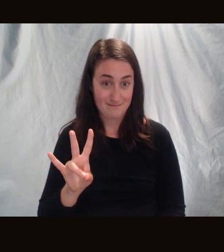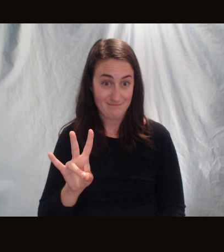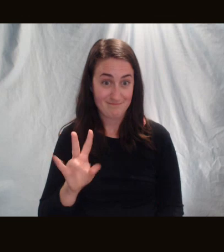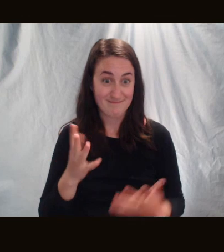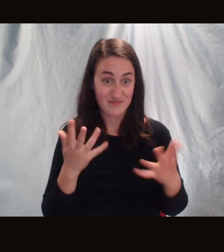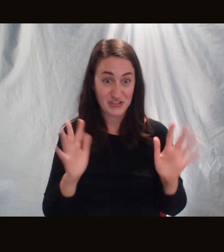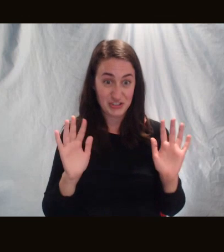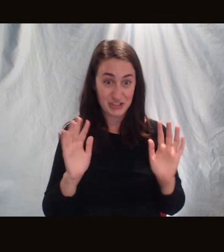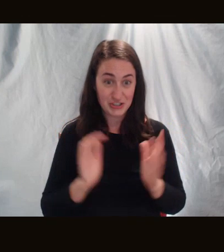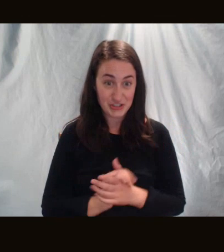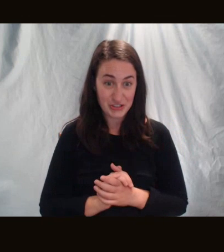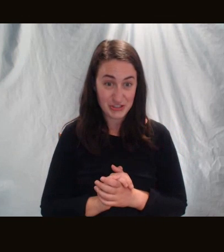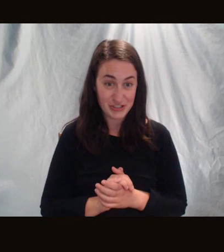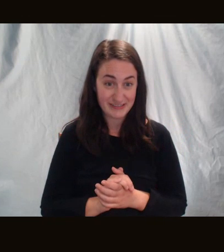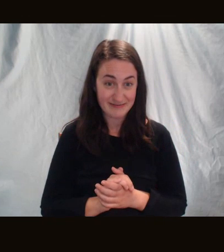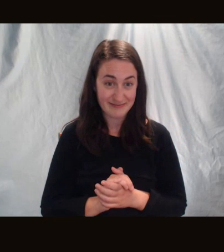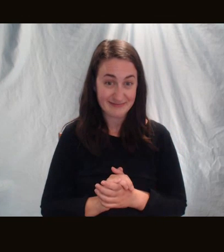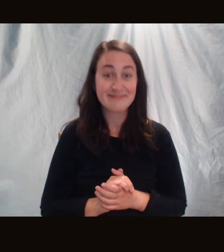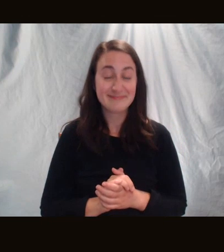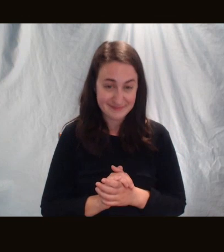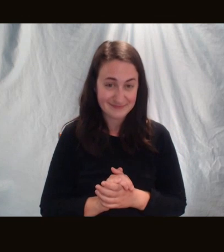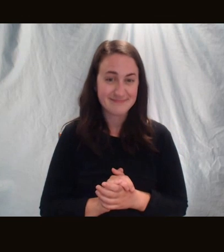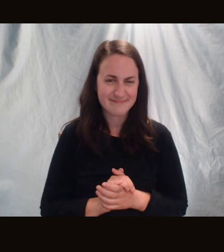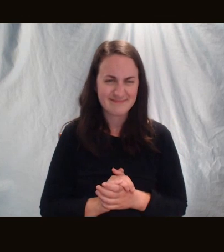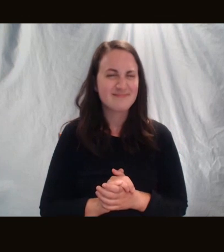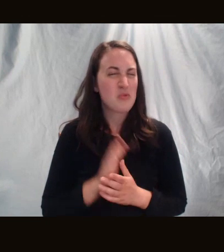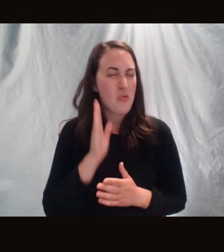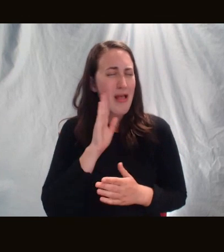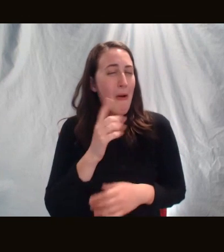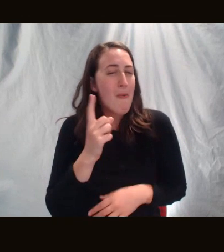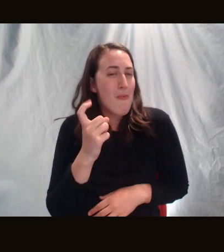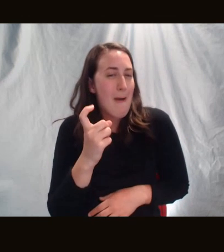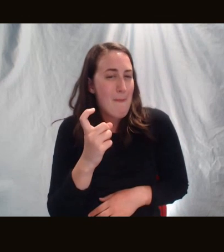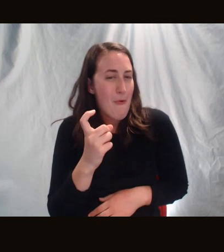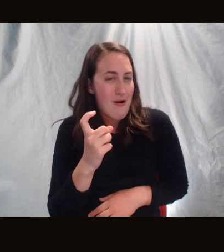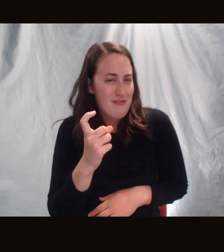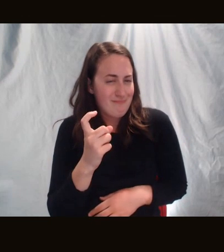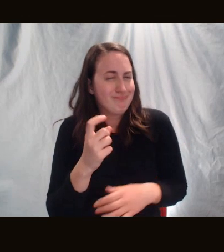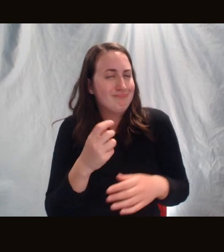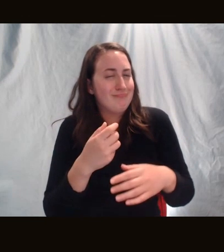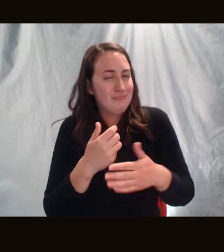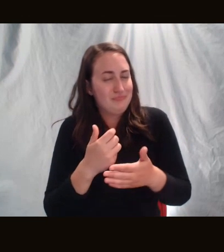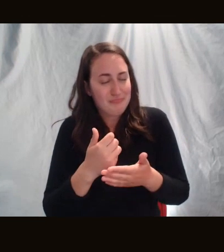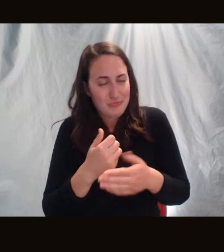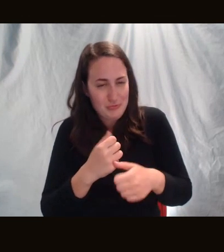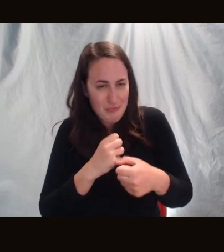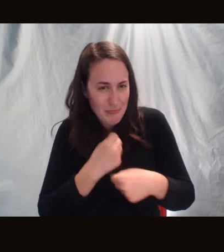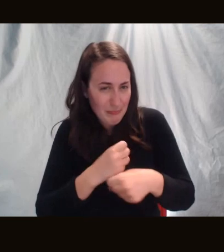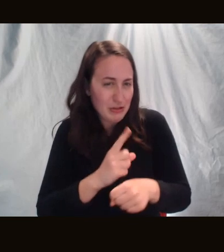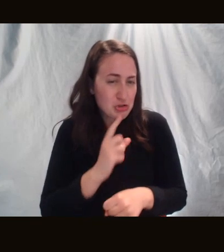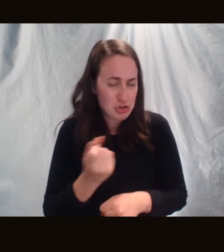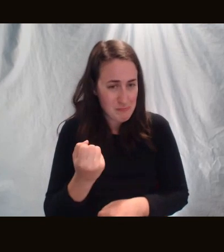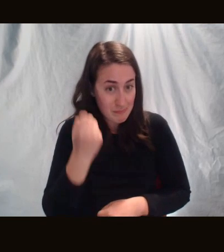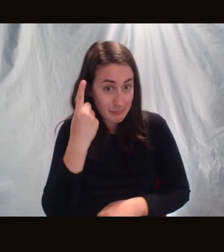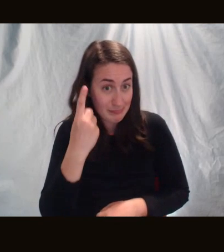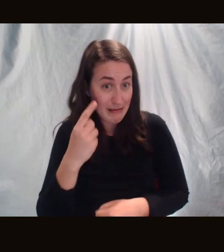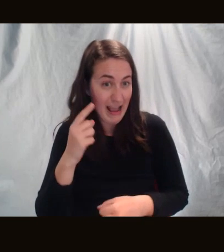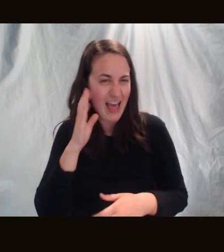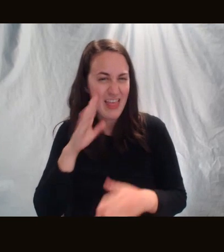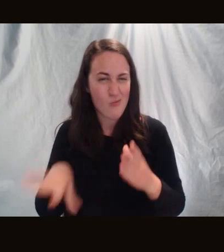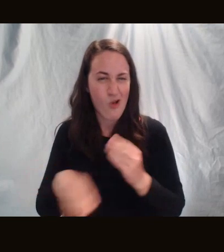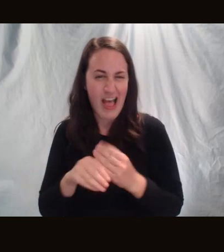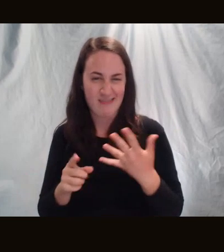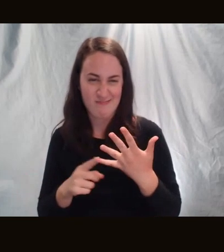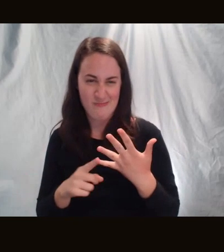together. All right. Now, let's do it one more time, just in case. And then we're going to add one more thing because I think you can handle